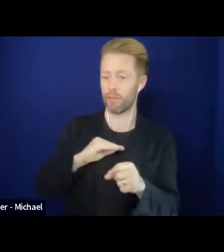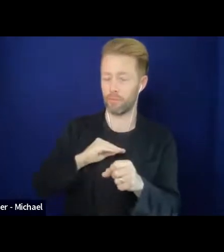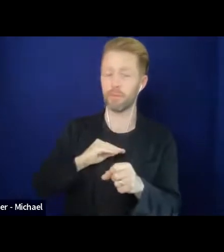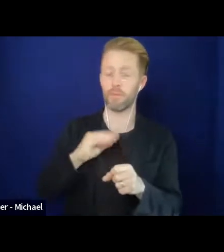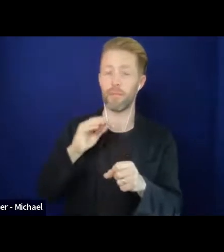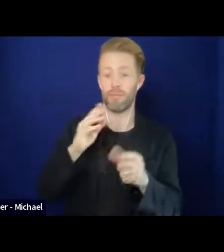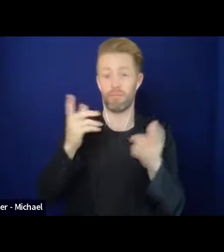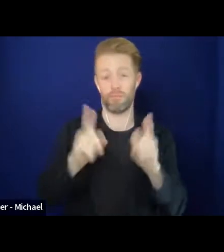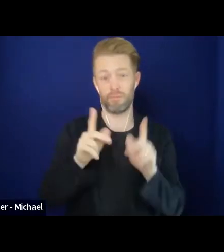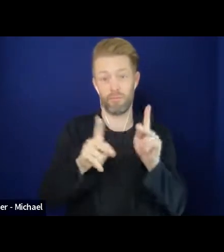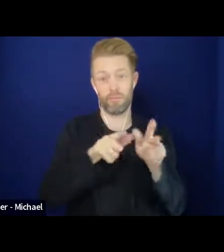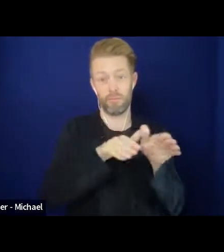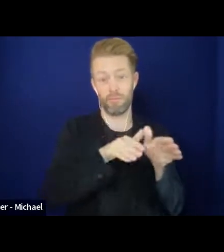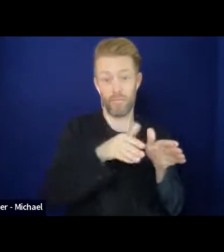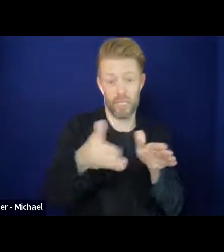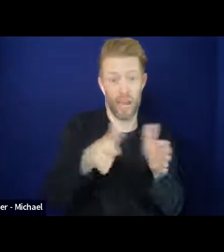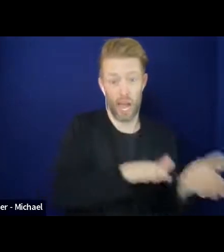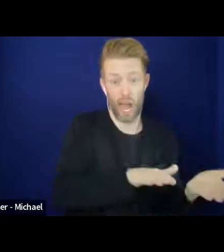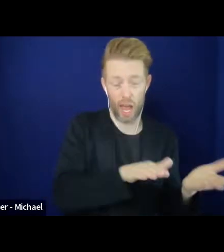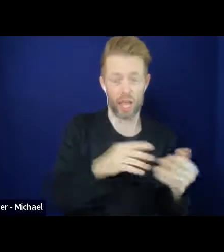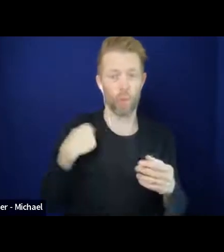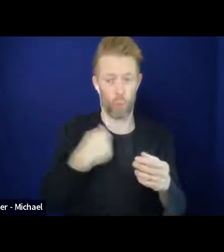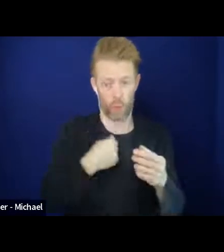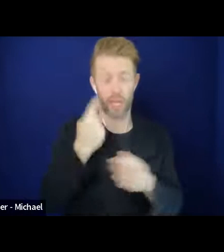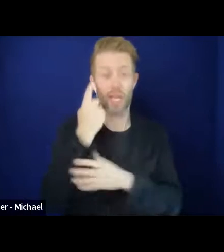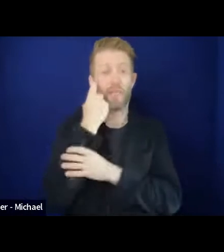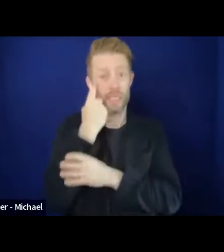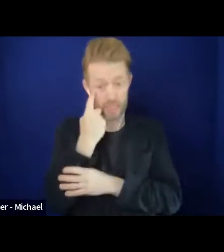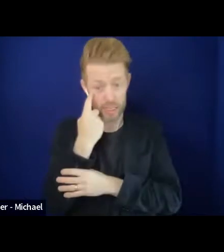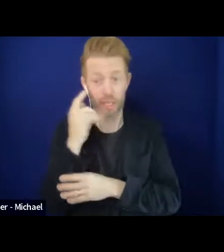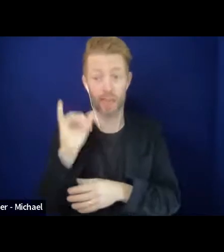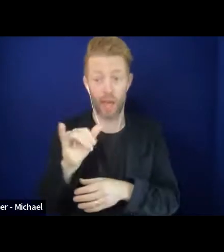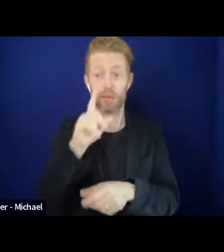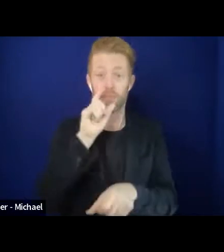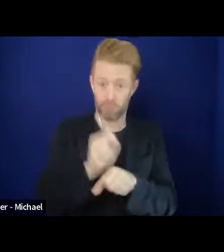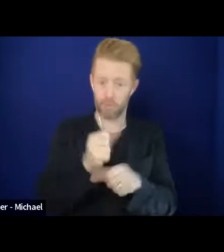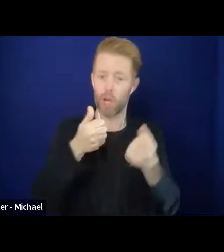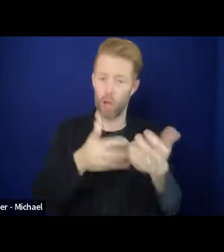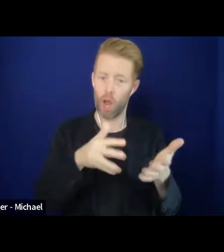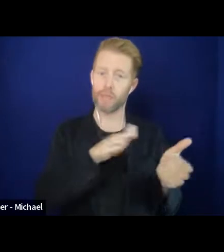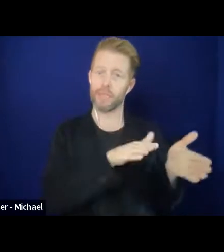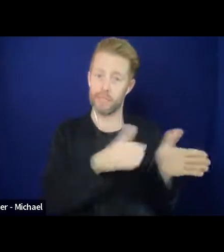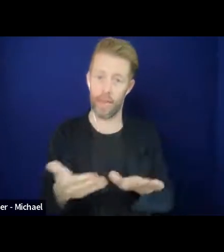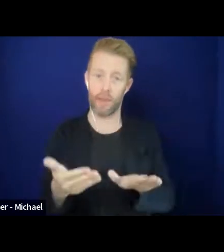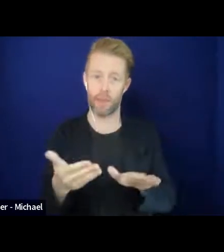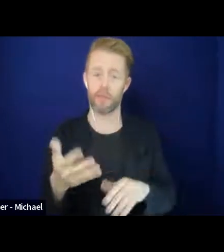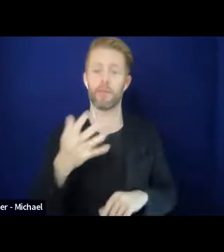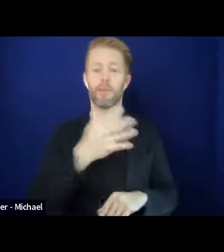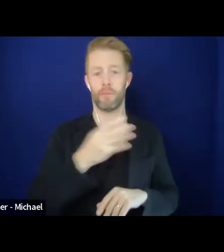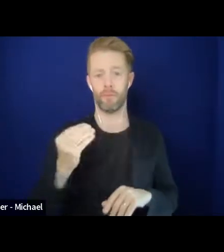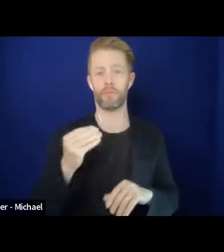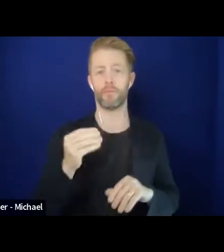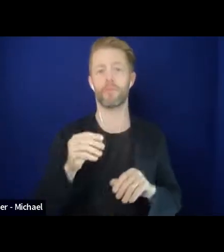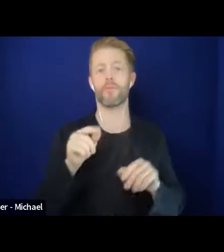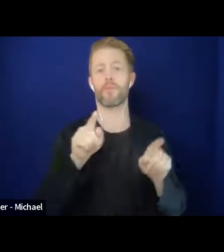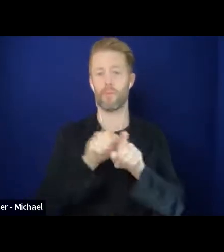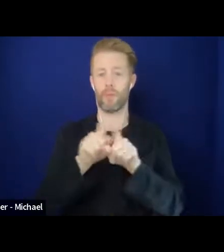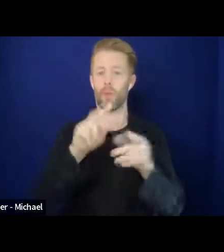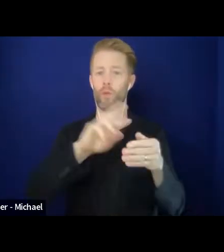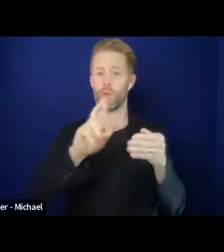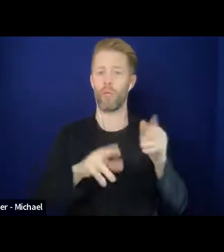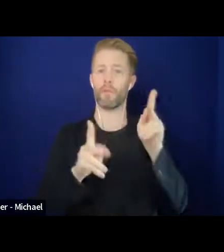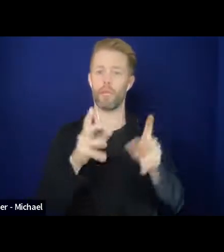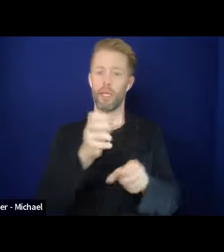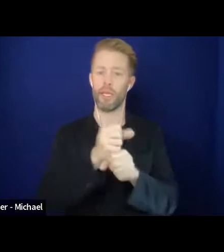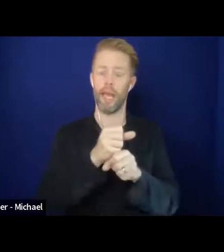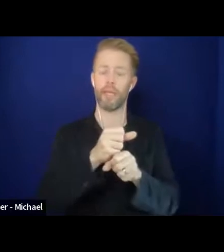extreme situation that we've seen. It actually has caused death, and it also has resulted in people being denied the services